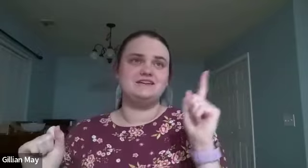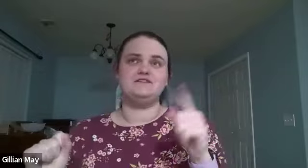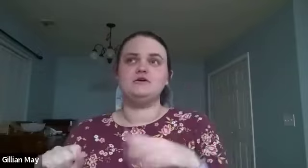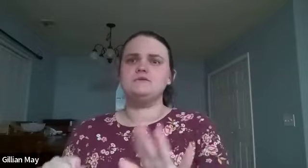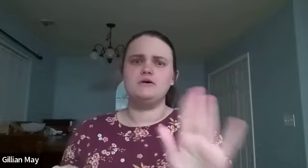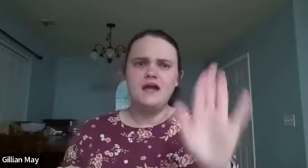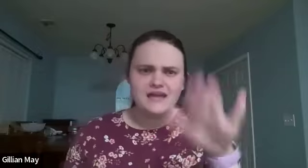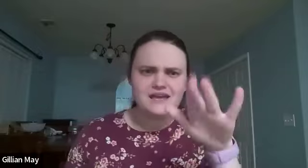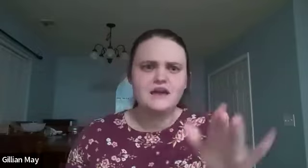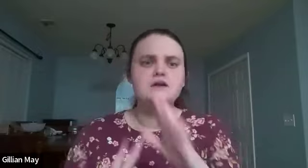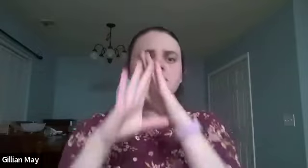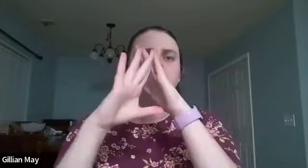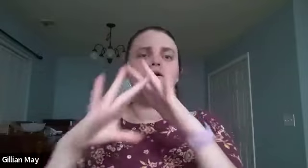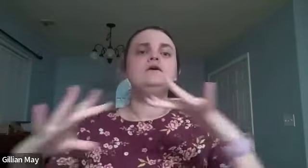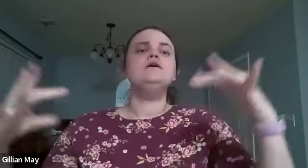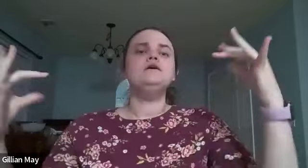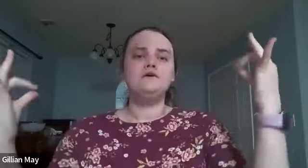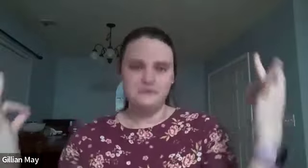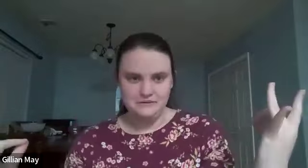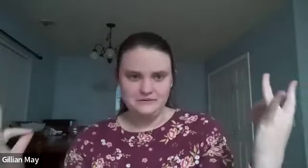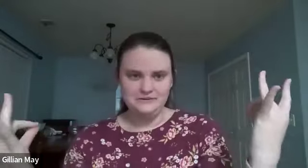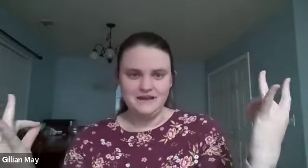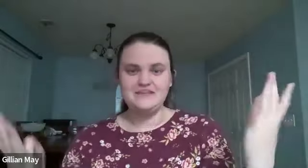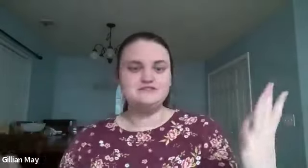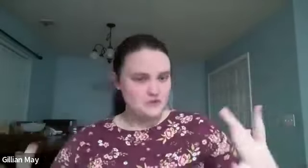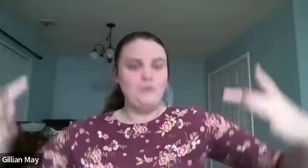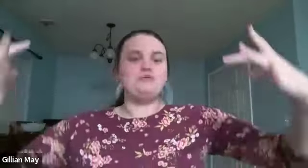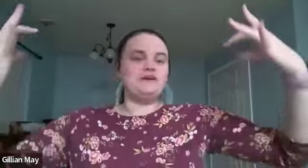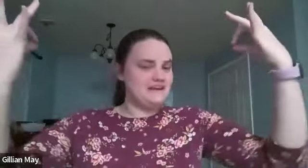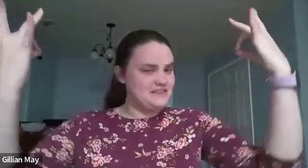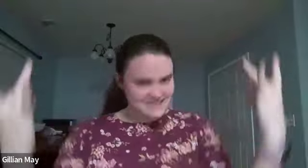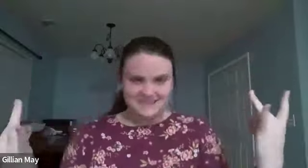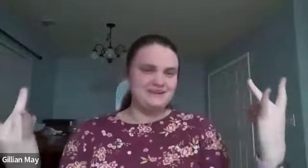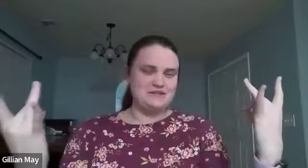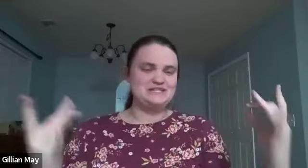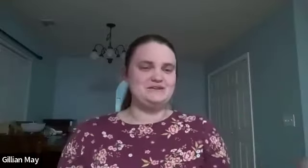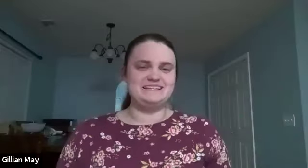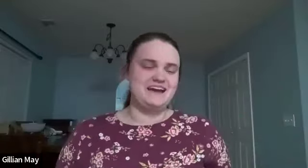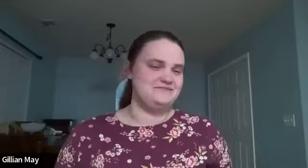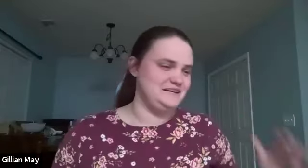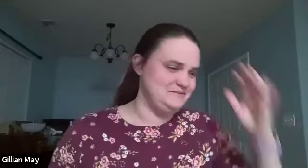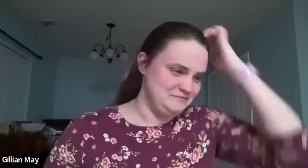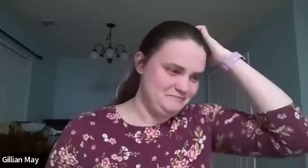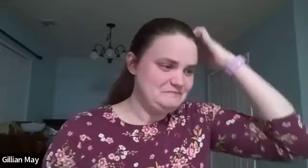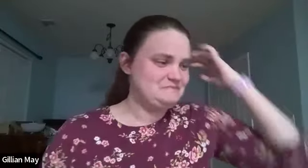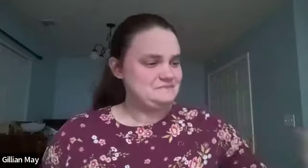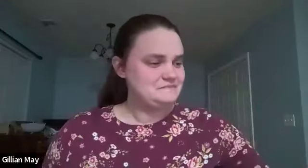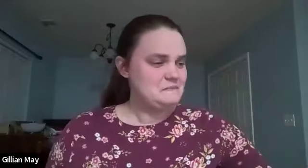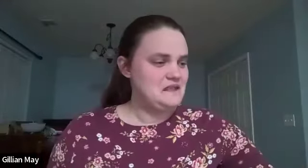of funny. They'll go up and they're like, hey, hey, hey. And they'll do the whole breathing technique with it too. And it's kind of funny to me.